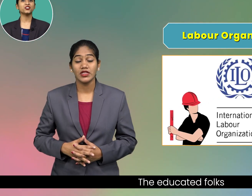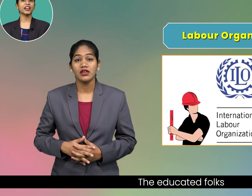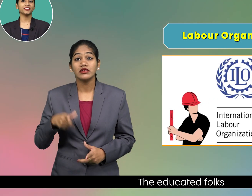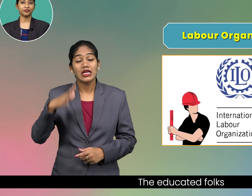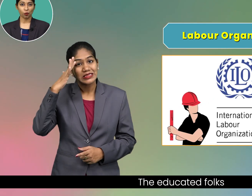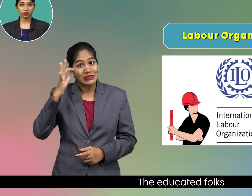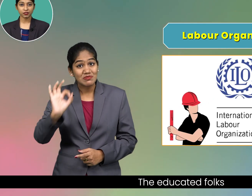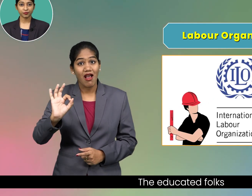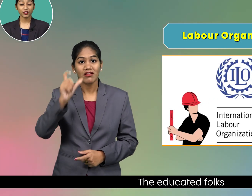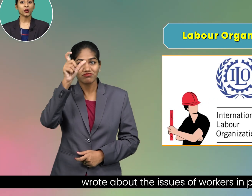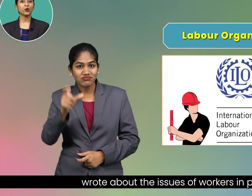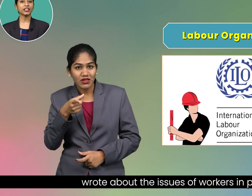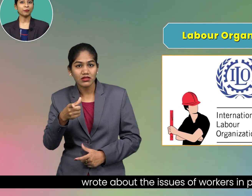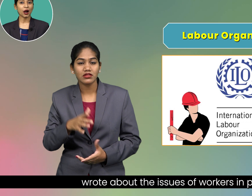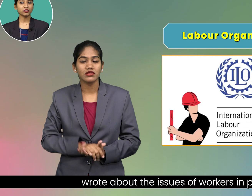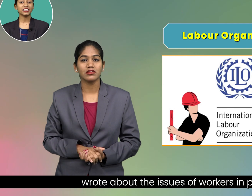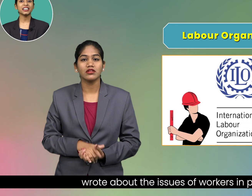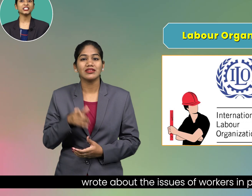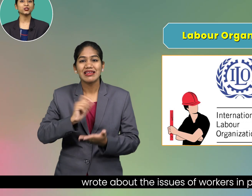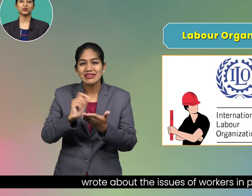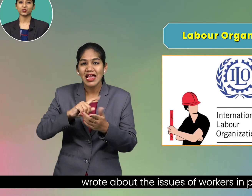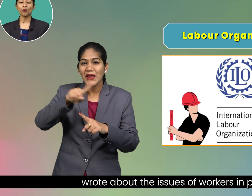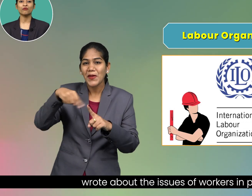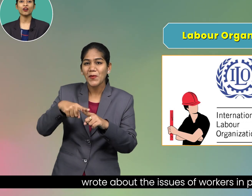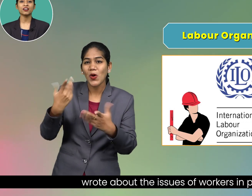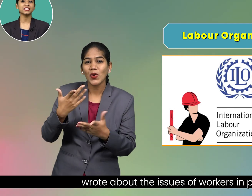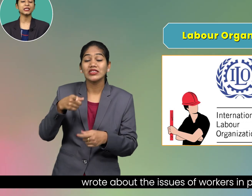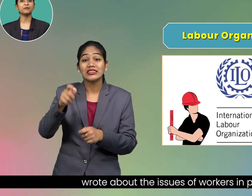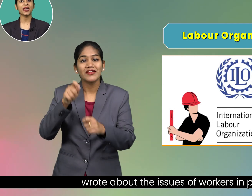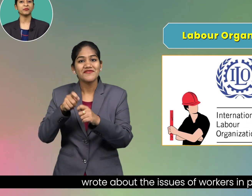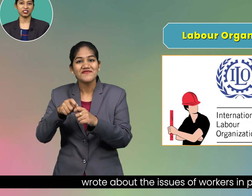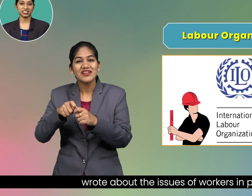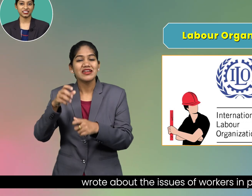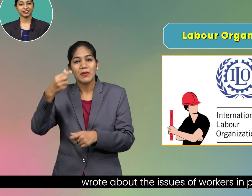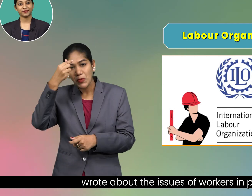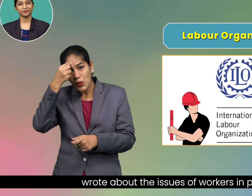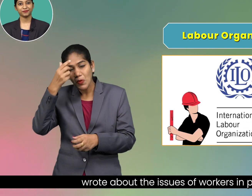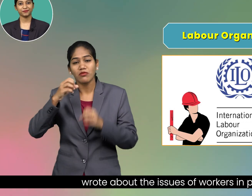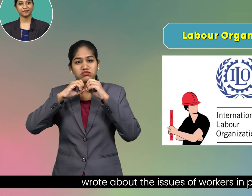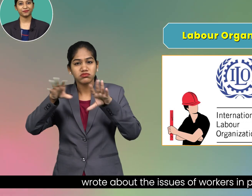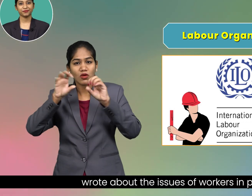The educated folks wrote about the issues of workers in papers.